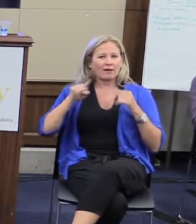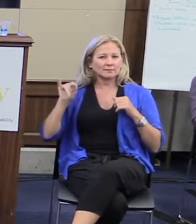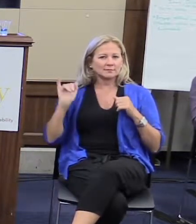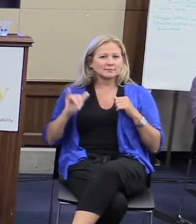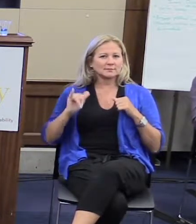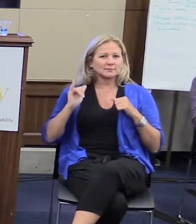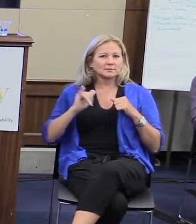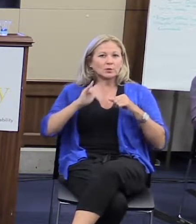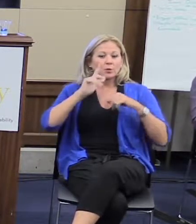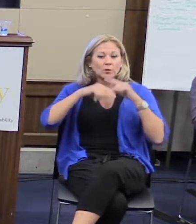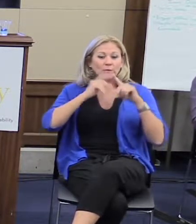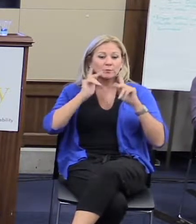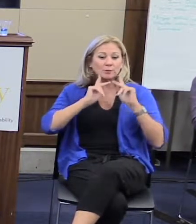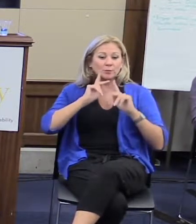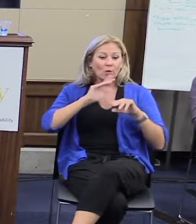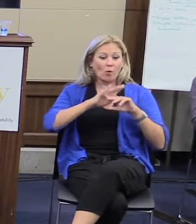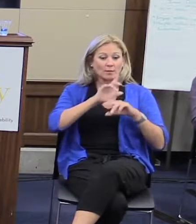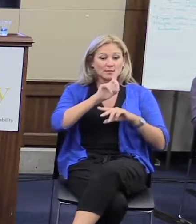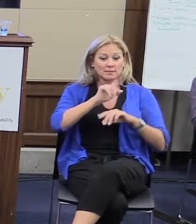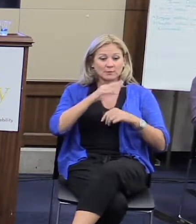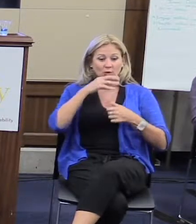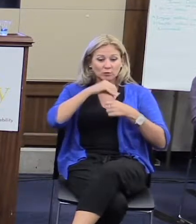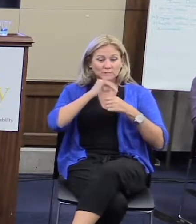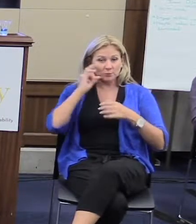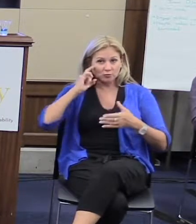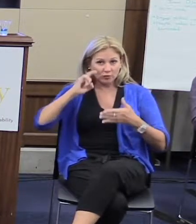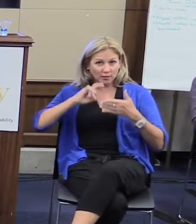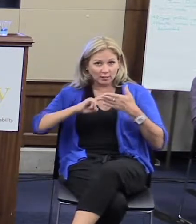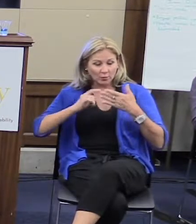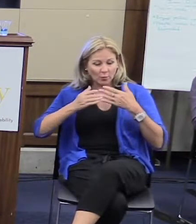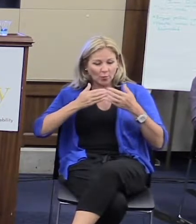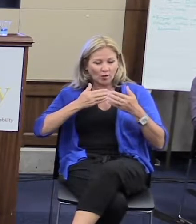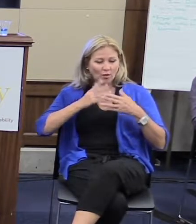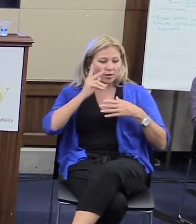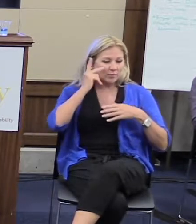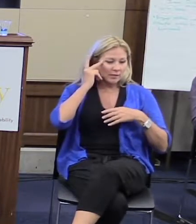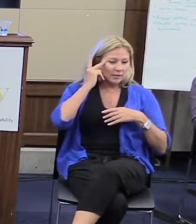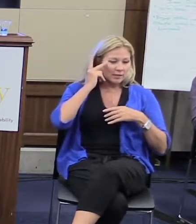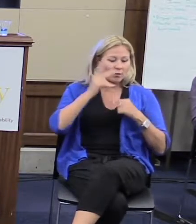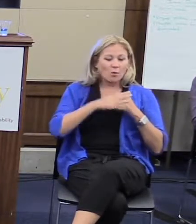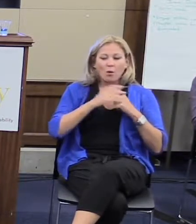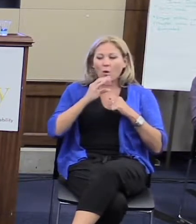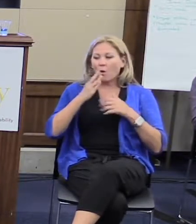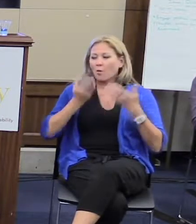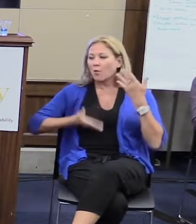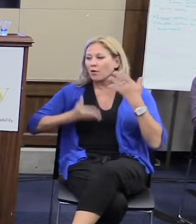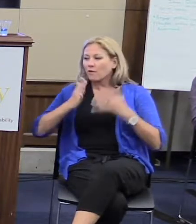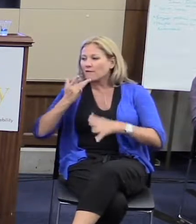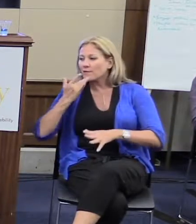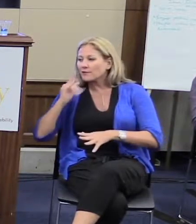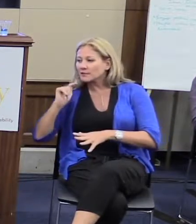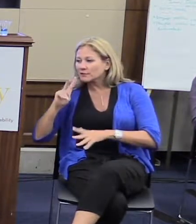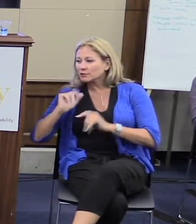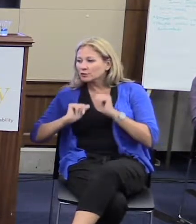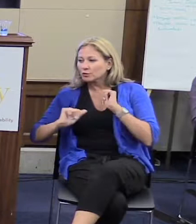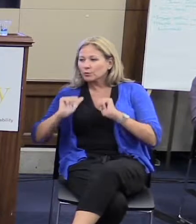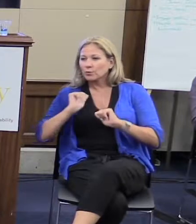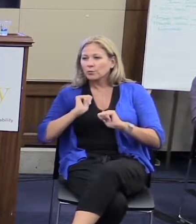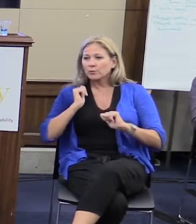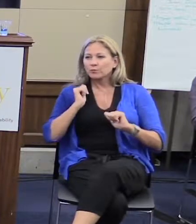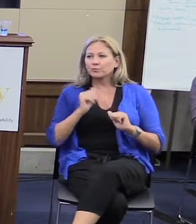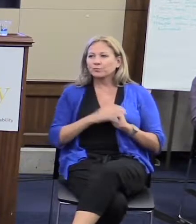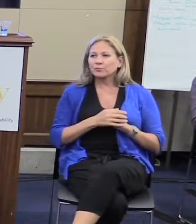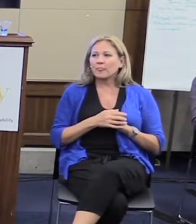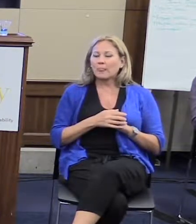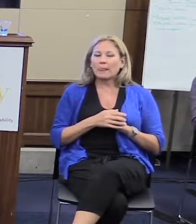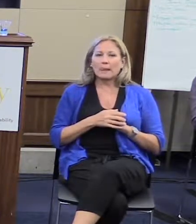when people's work on disability inclusion is being recognized, whether it's a political candidate or whether it's your favorite TV show,